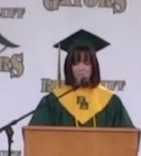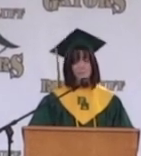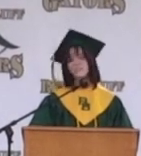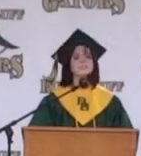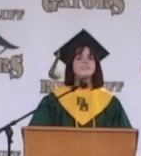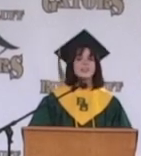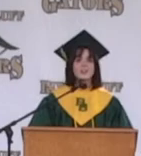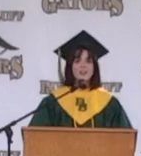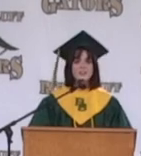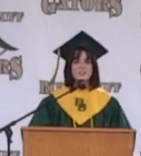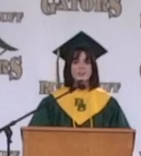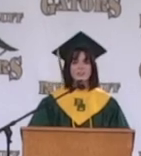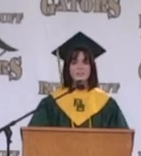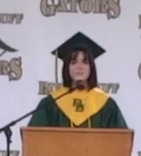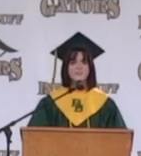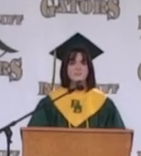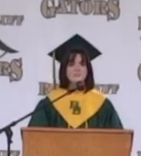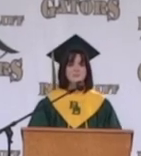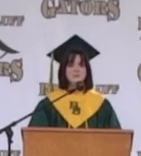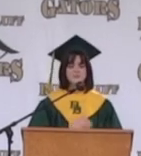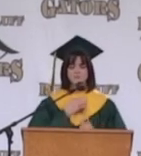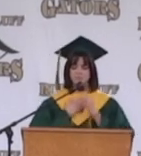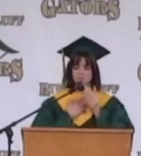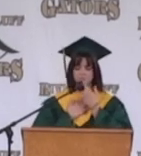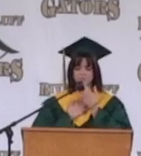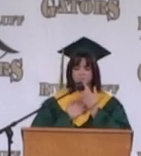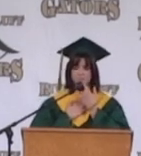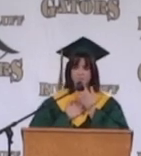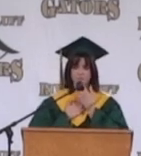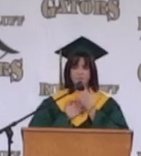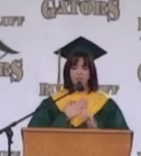for the Pledge of Allegiance and our national anthem.